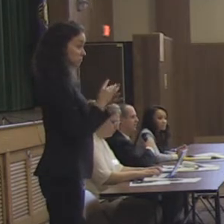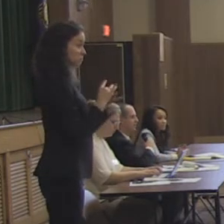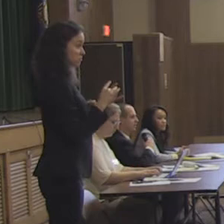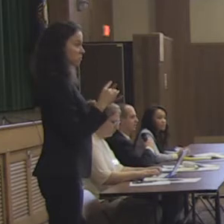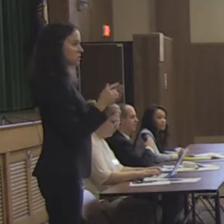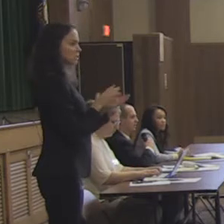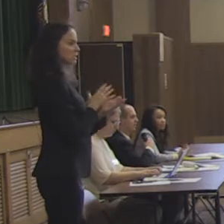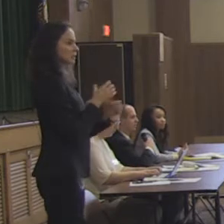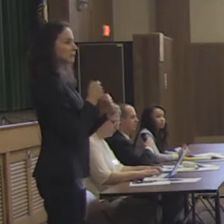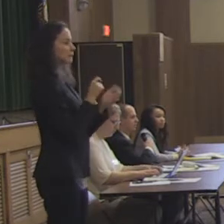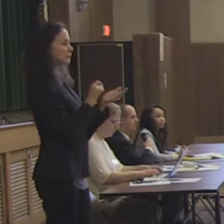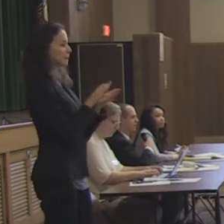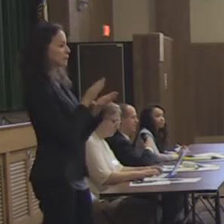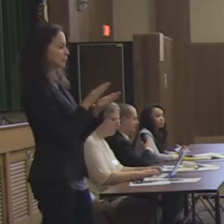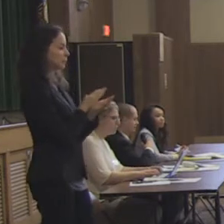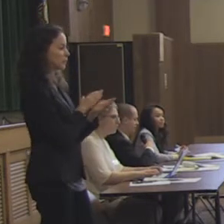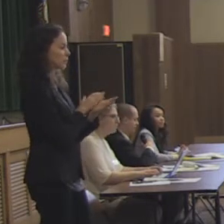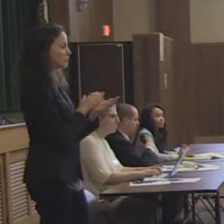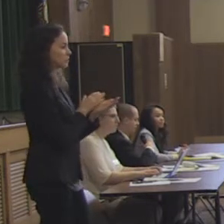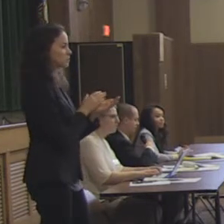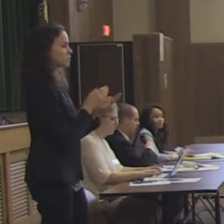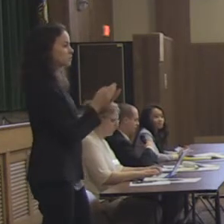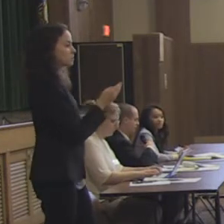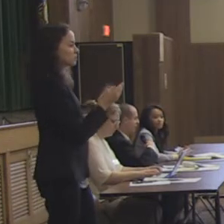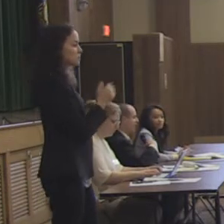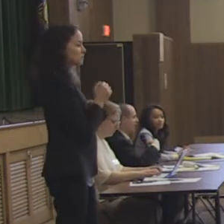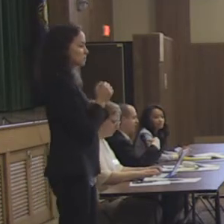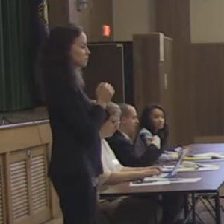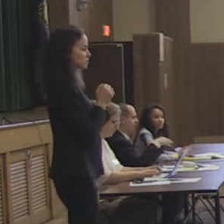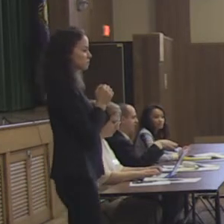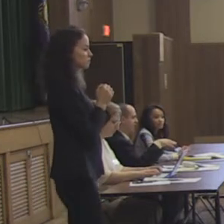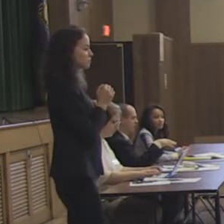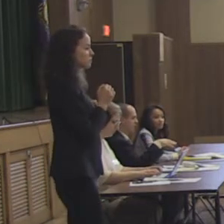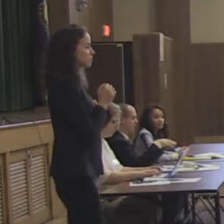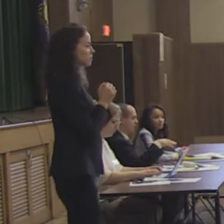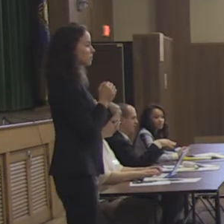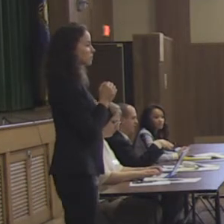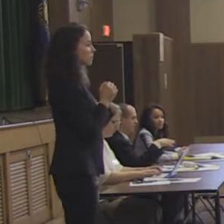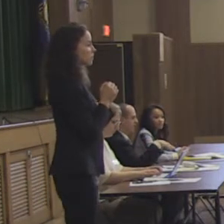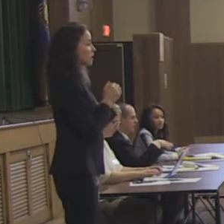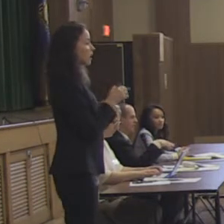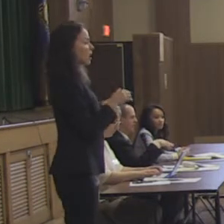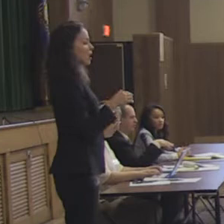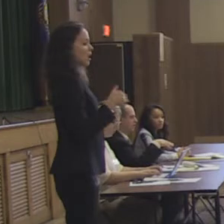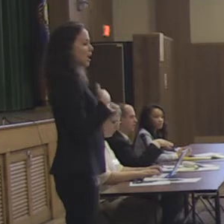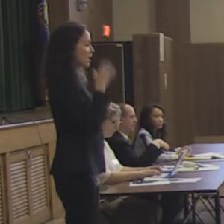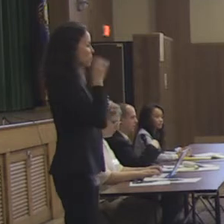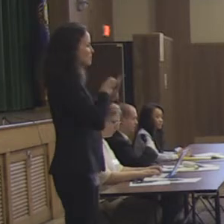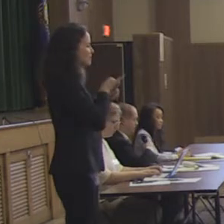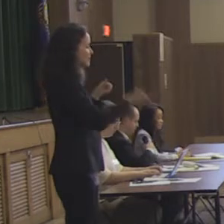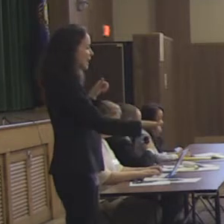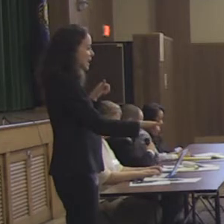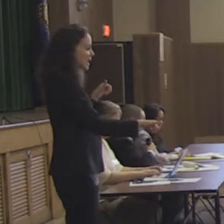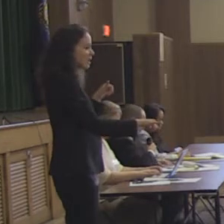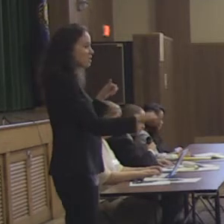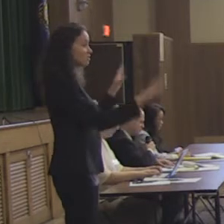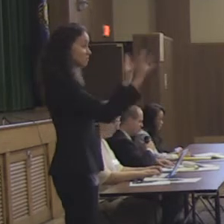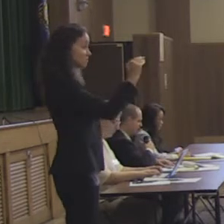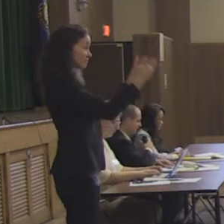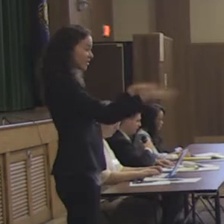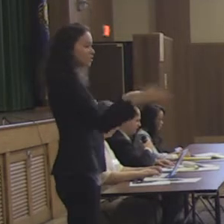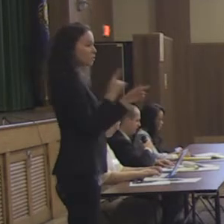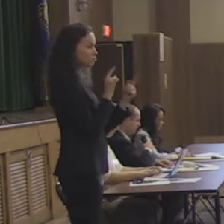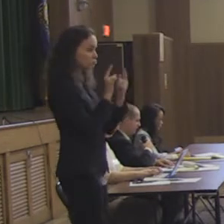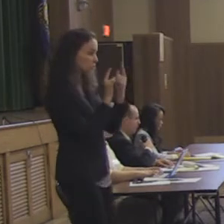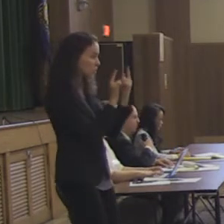to get them to our folks up front, and I'm going to stick around a bit later if folks do want to chat one-on-one.